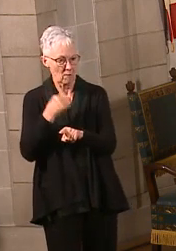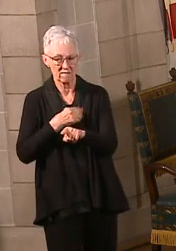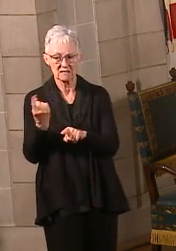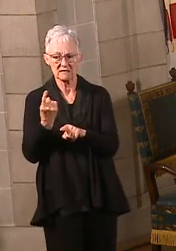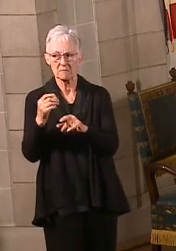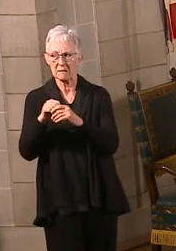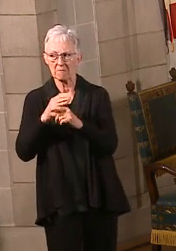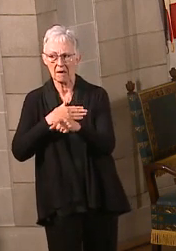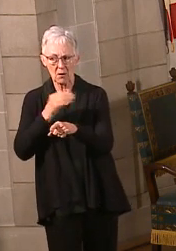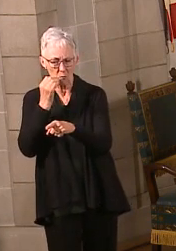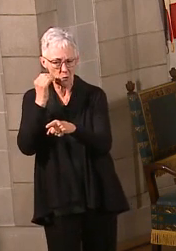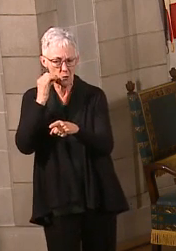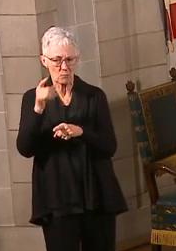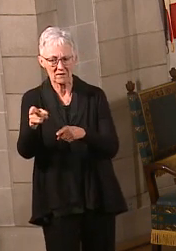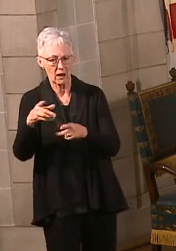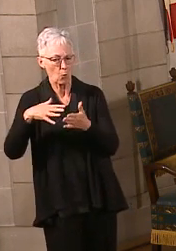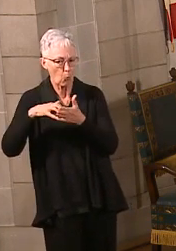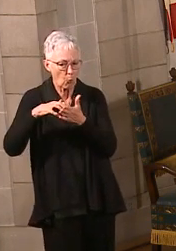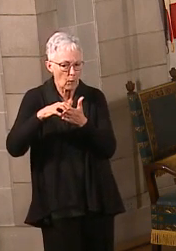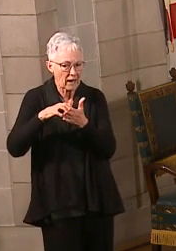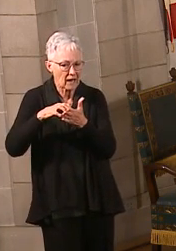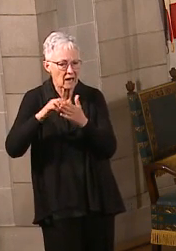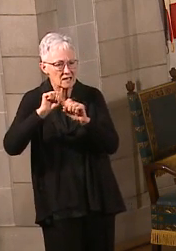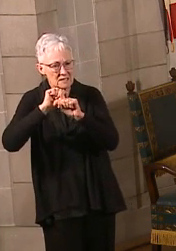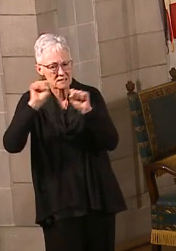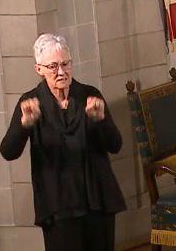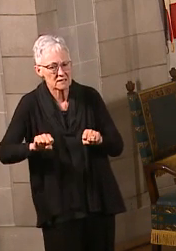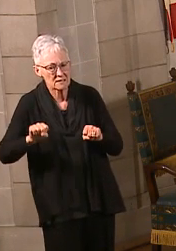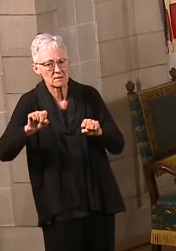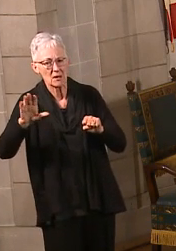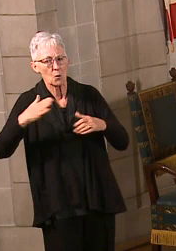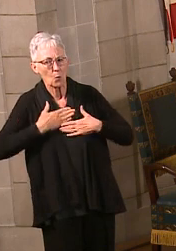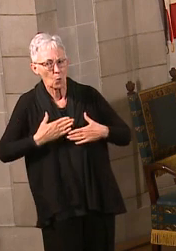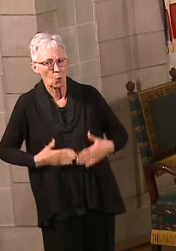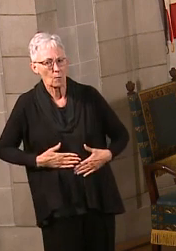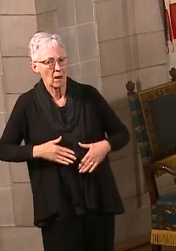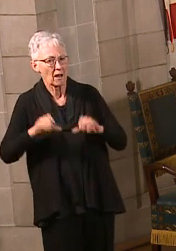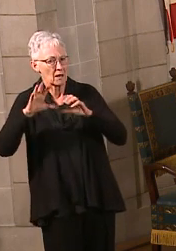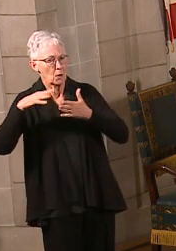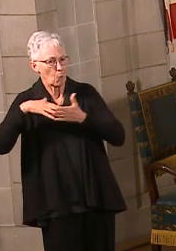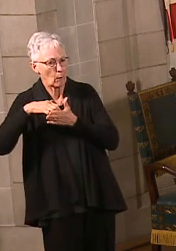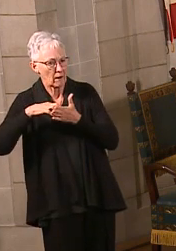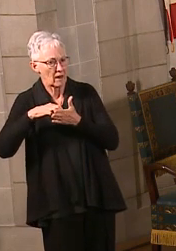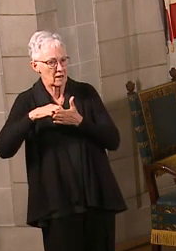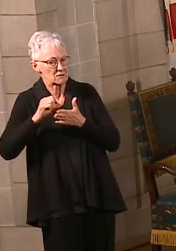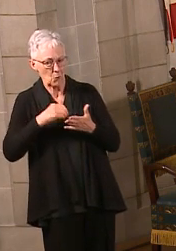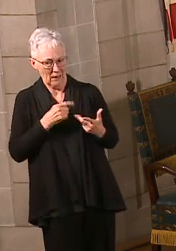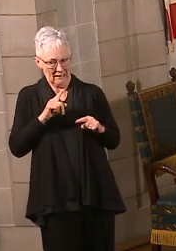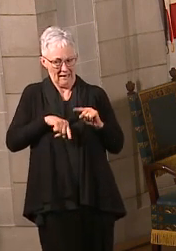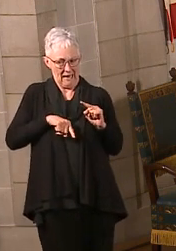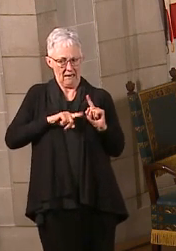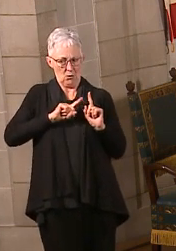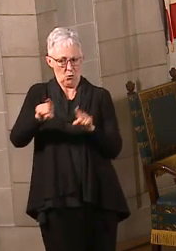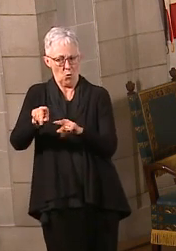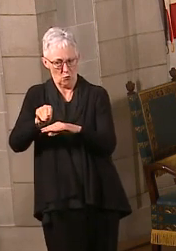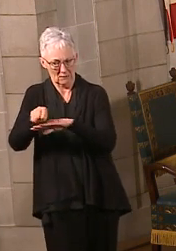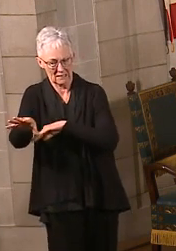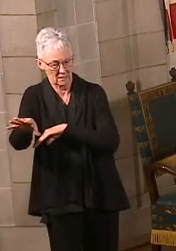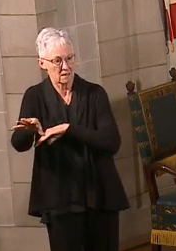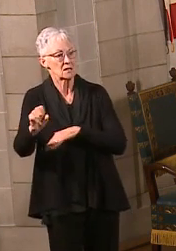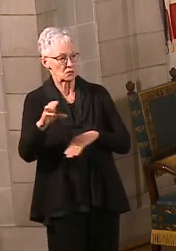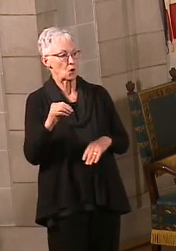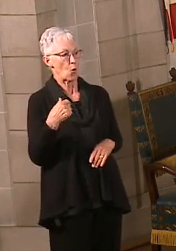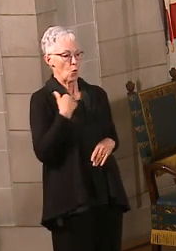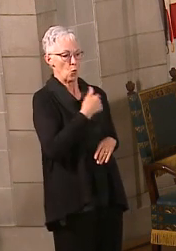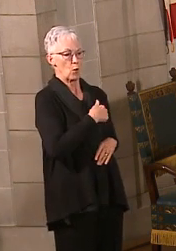those quarantine, isolation, and convalescence facilities, or be able to do that, but we're not prepared to talk about